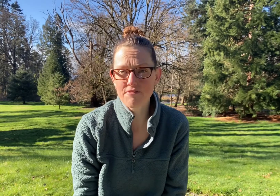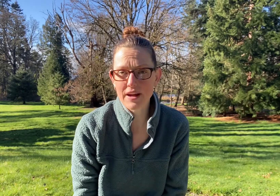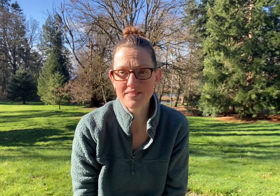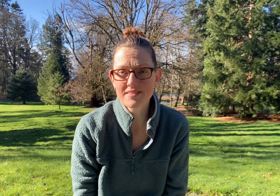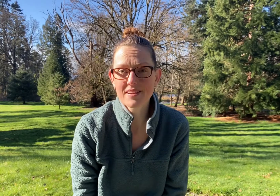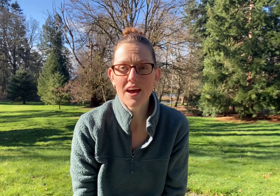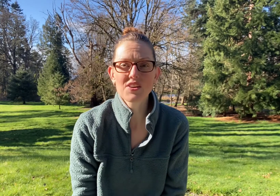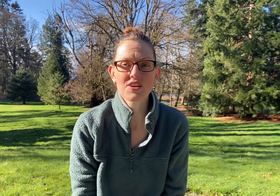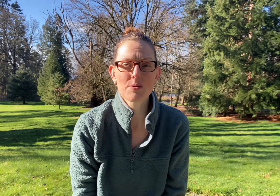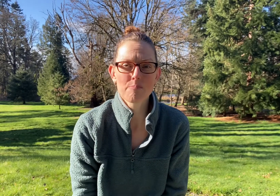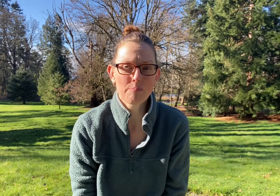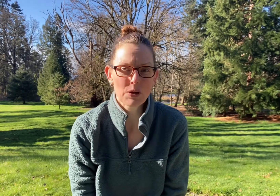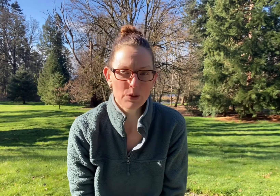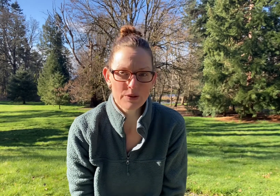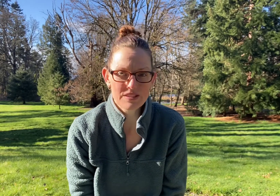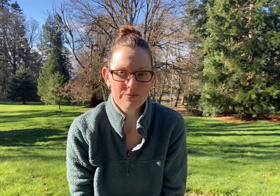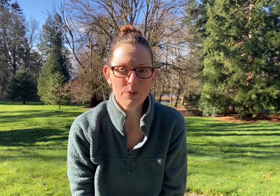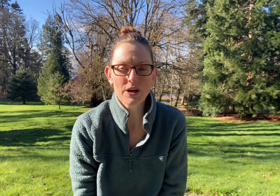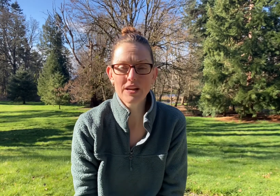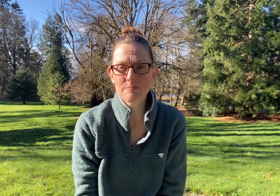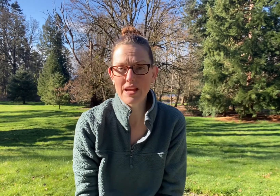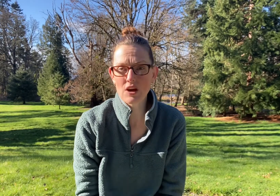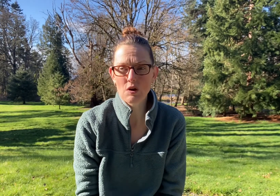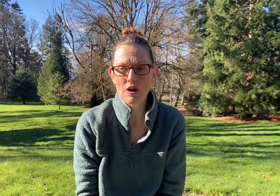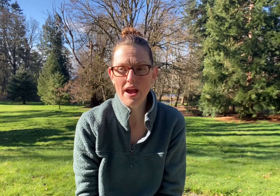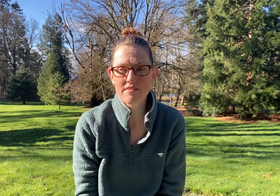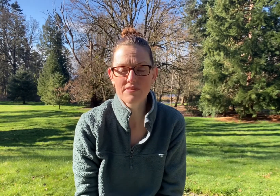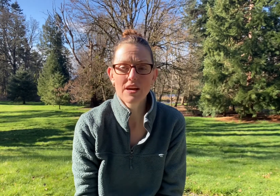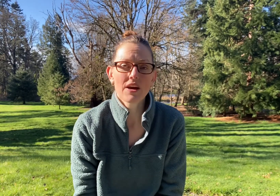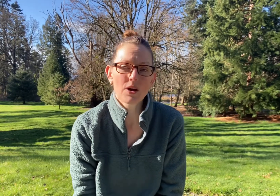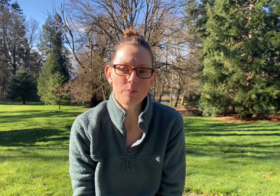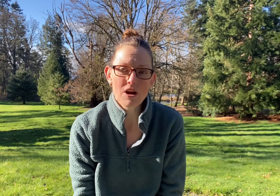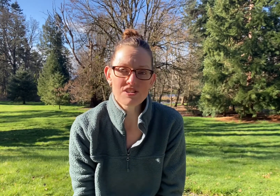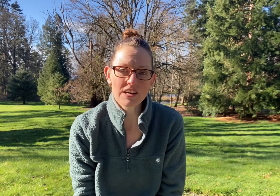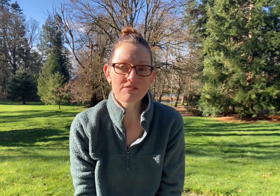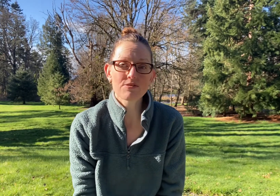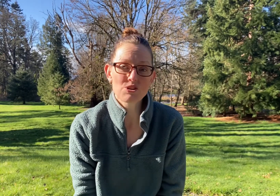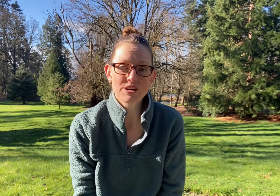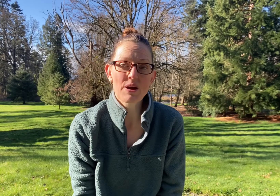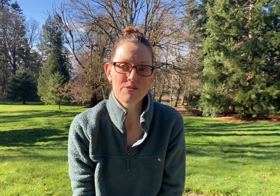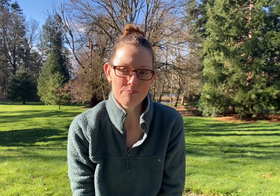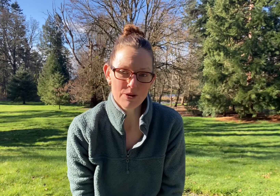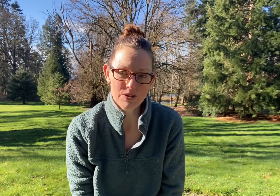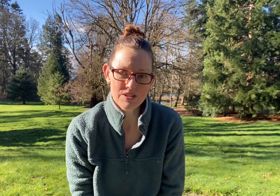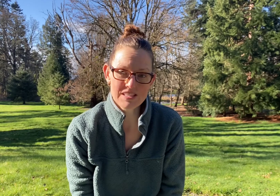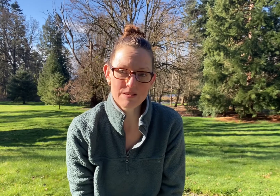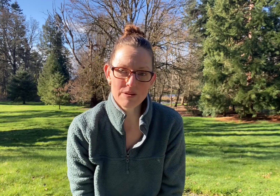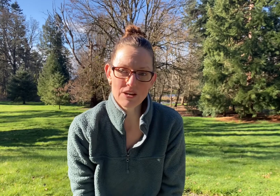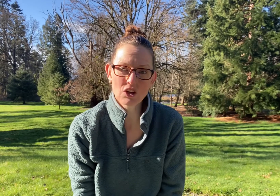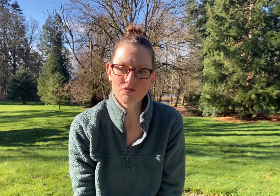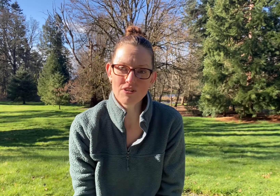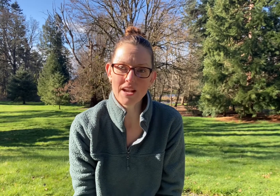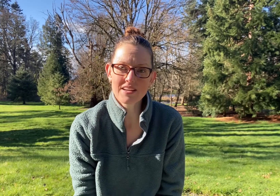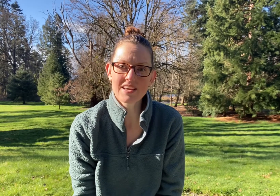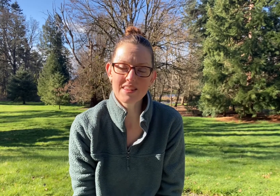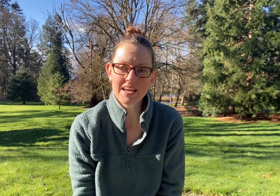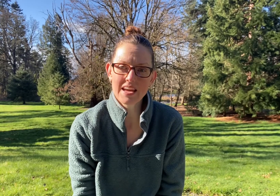friends to the birds. We're going to make a craft or a project for the birds to be a good friend to the